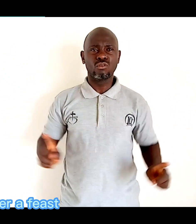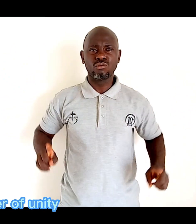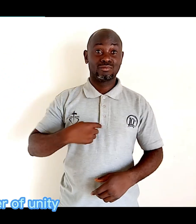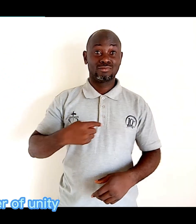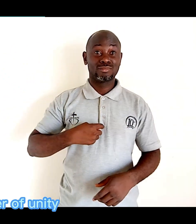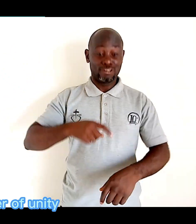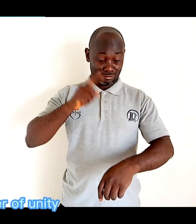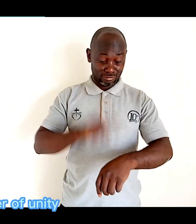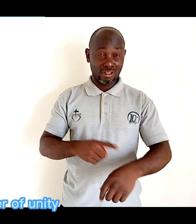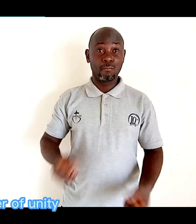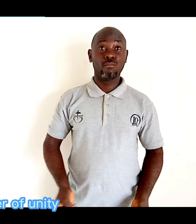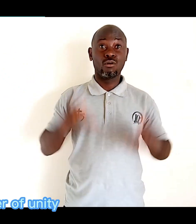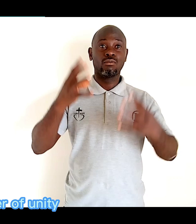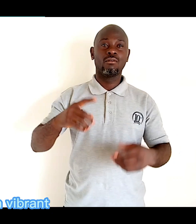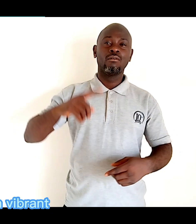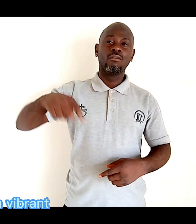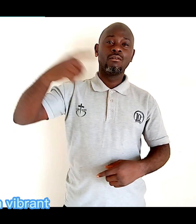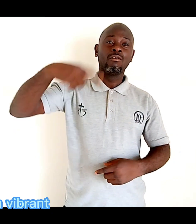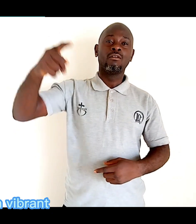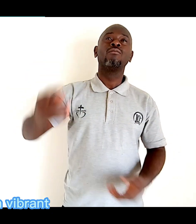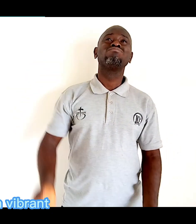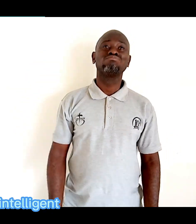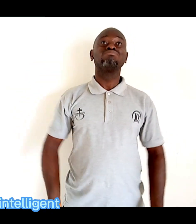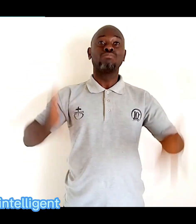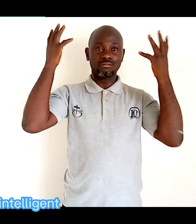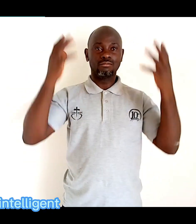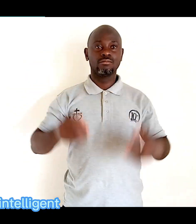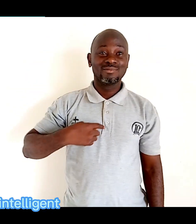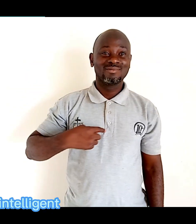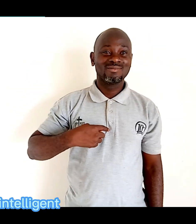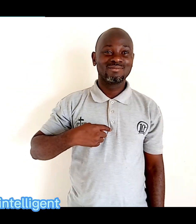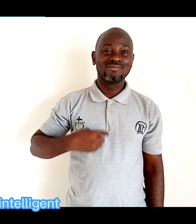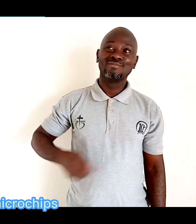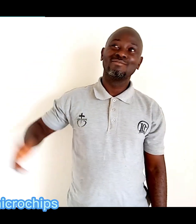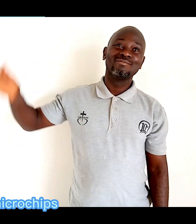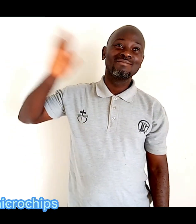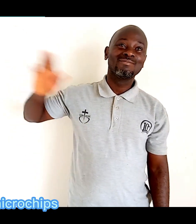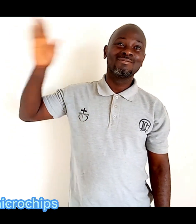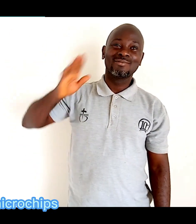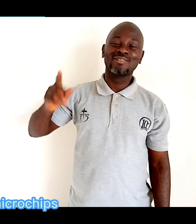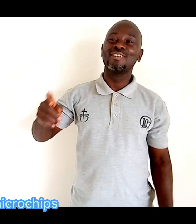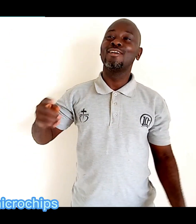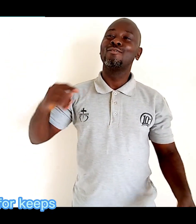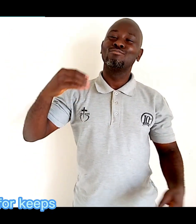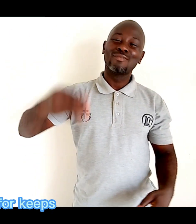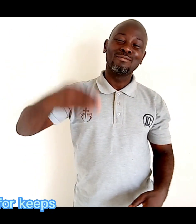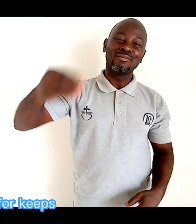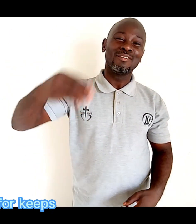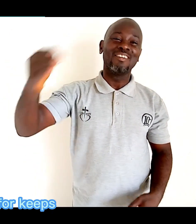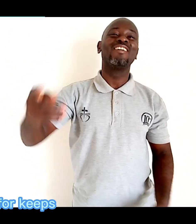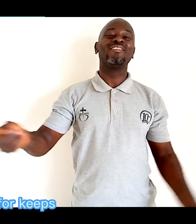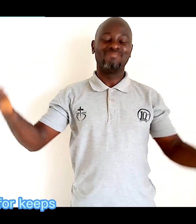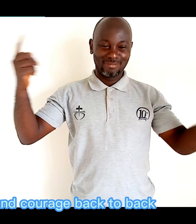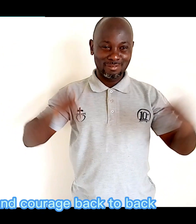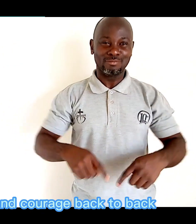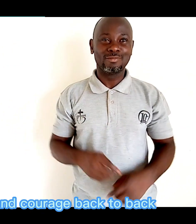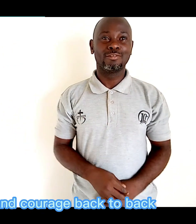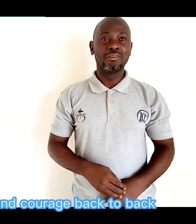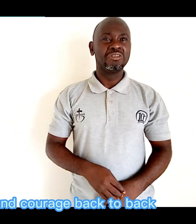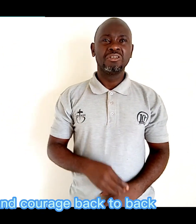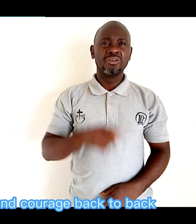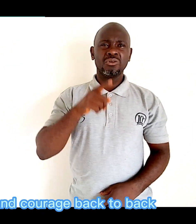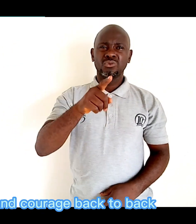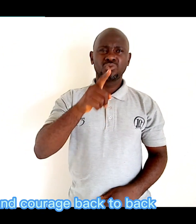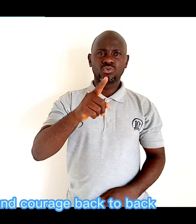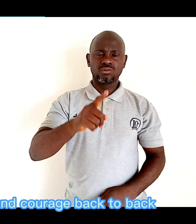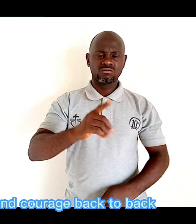skyscraper of peace and a trailblazer of unity. I'm young, I'm vibrant, I'm strong, I'm intelligent. I'm a million microchips, I'm definitely for keeps. I've got the